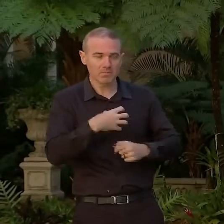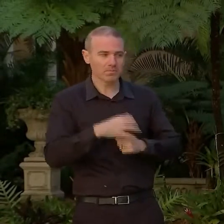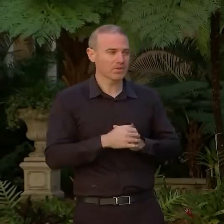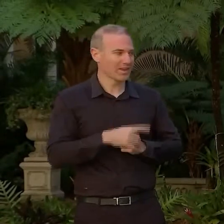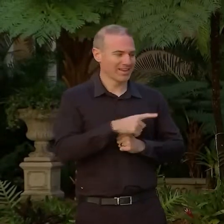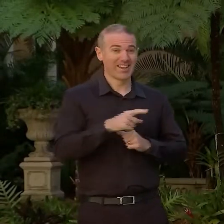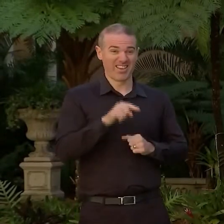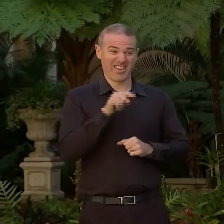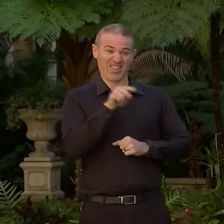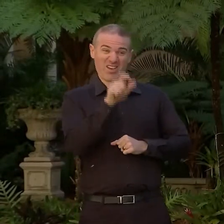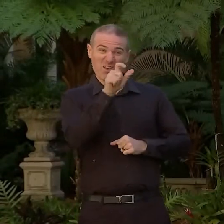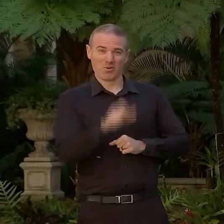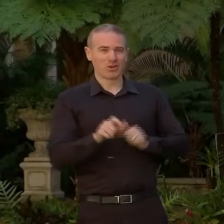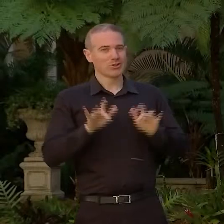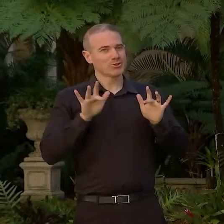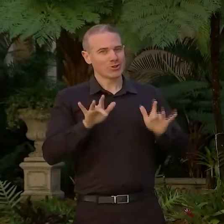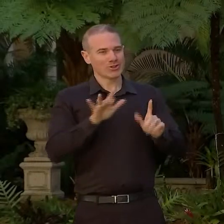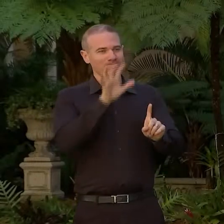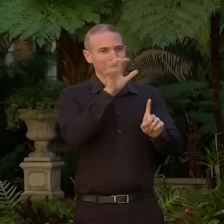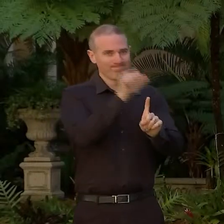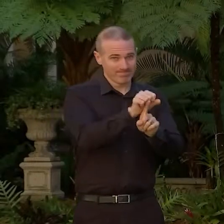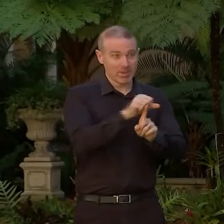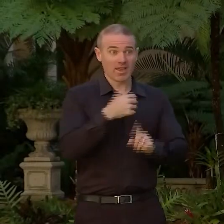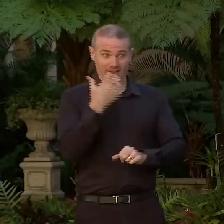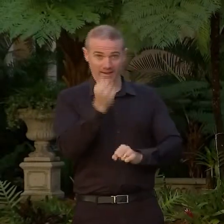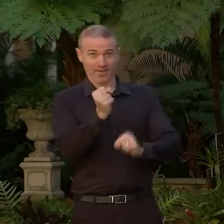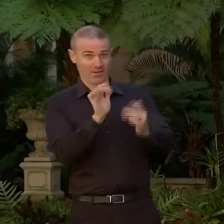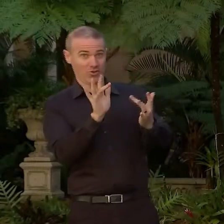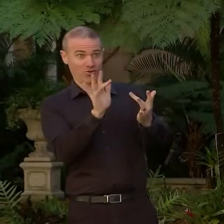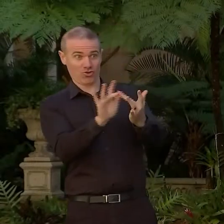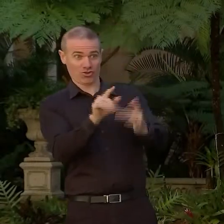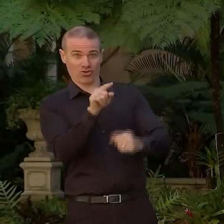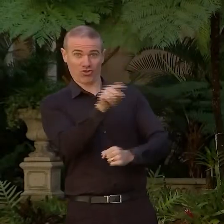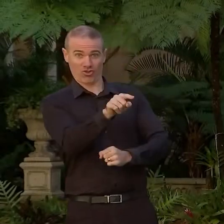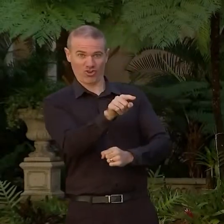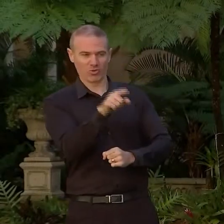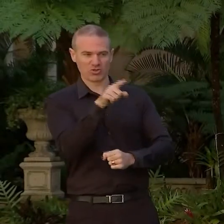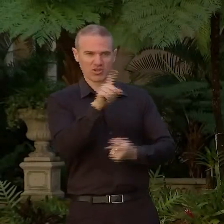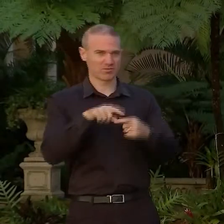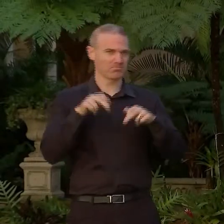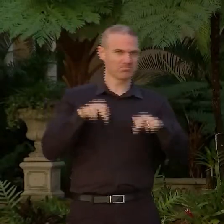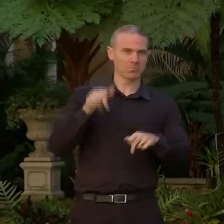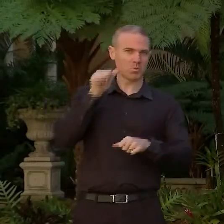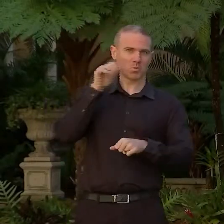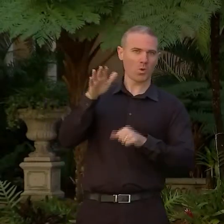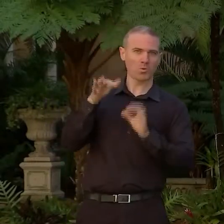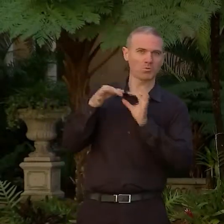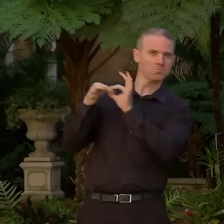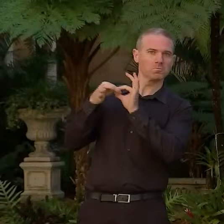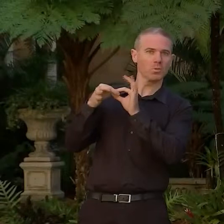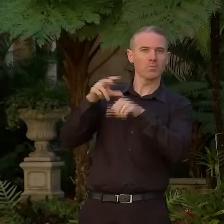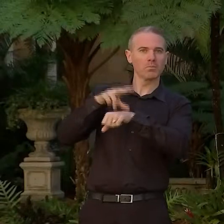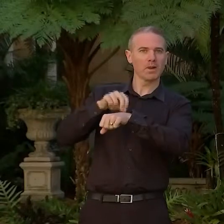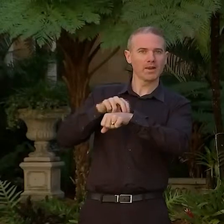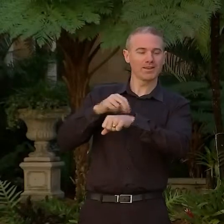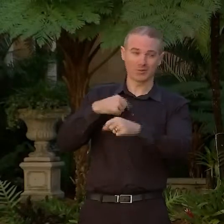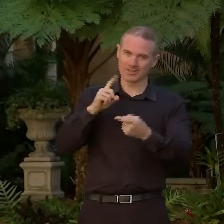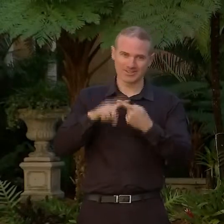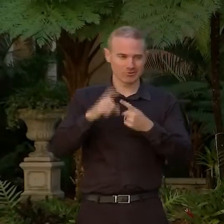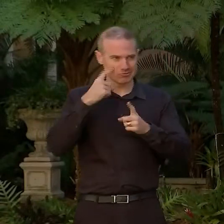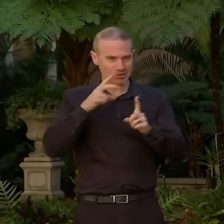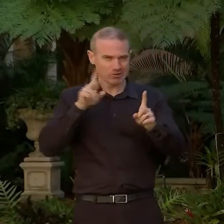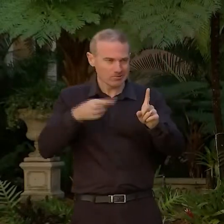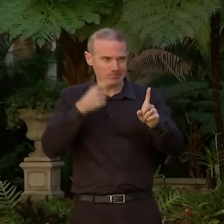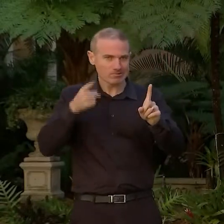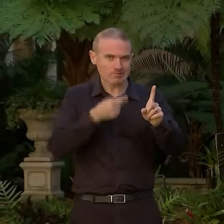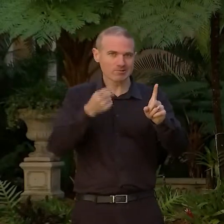yet located that person. We have been in contact with her. She has chosen not to cooperate with us. We'll continue to try and track her. And the whole circumstances